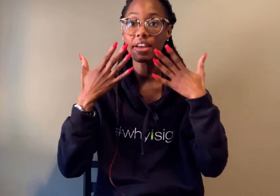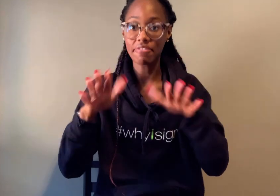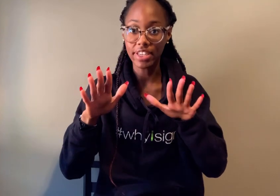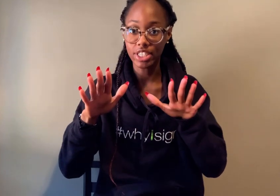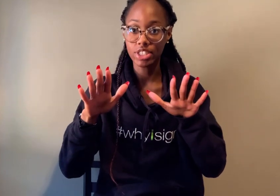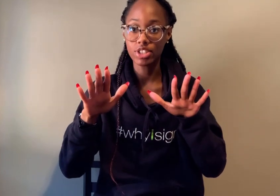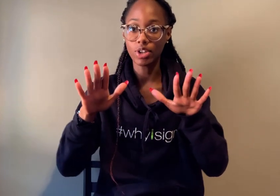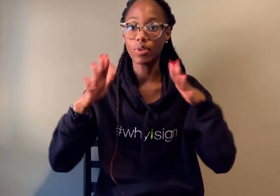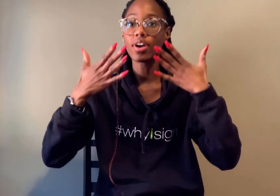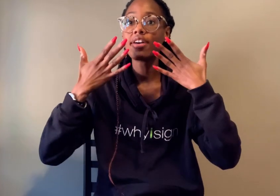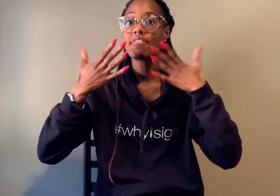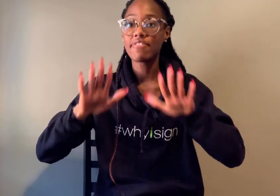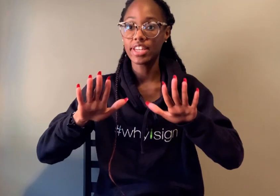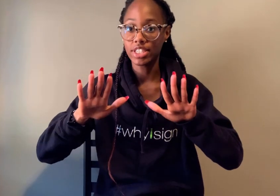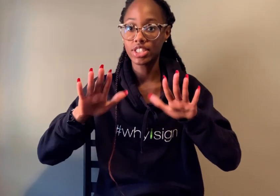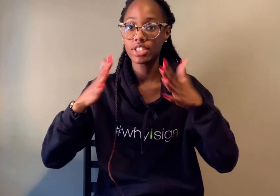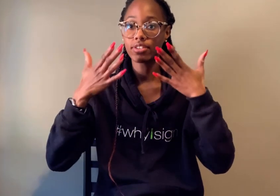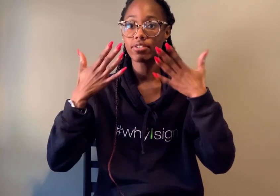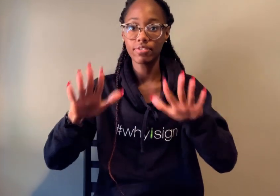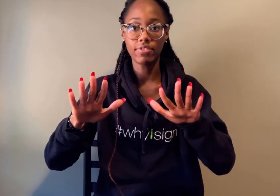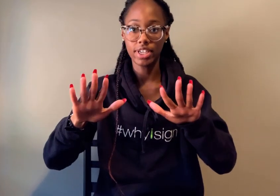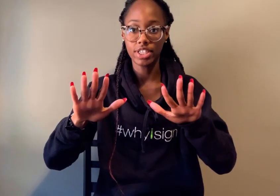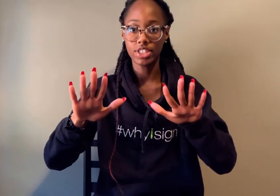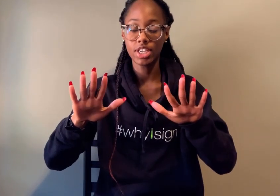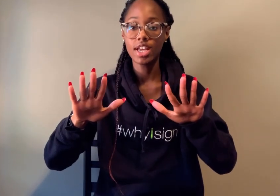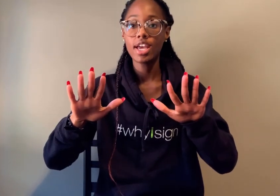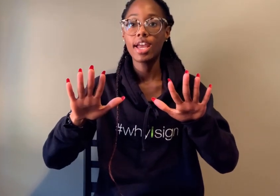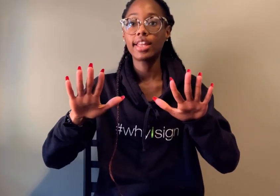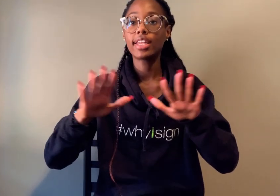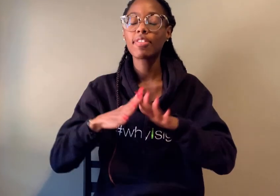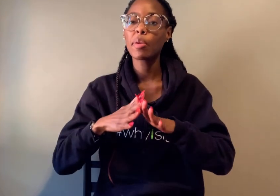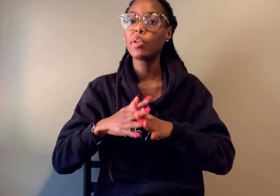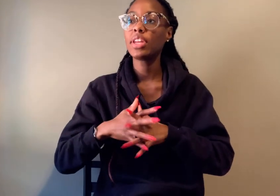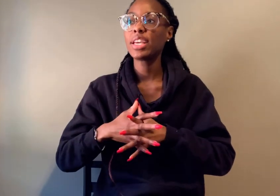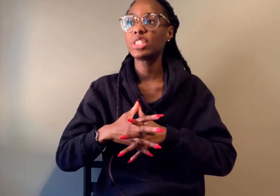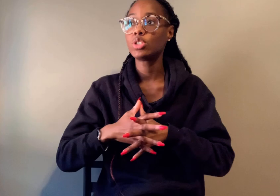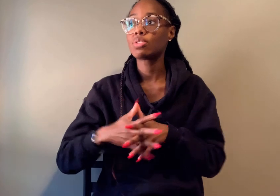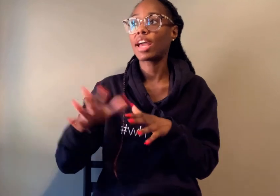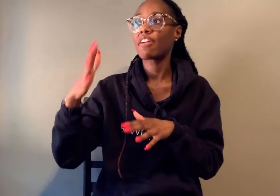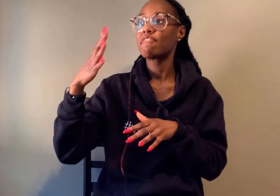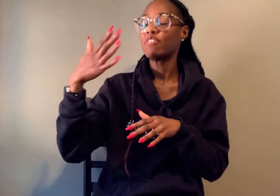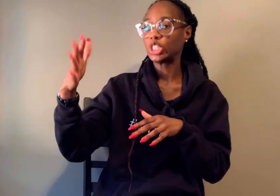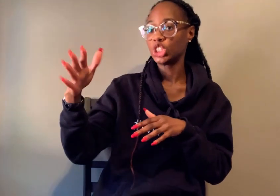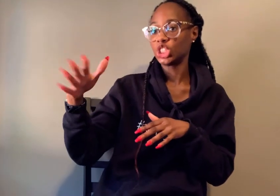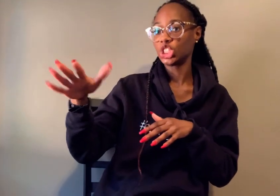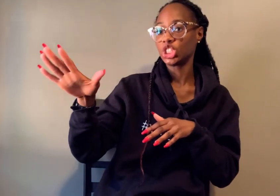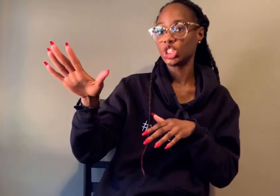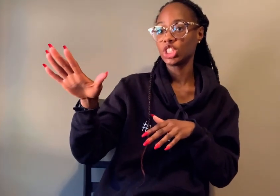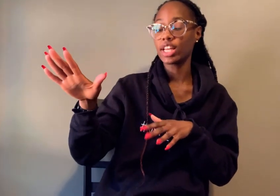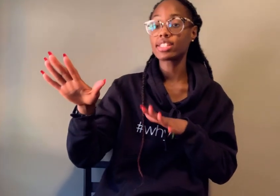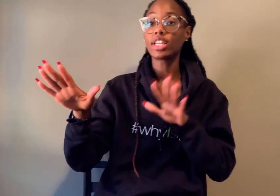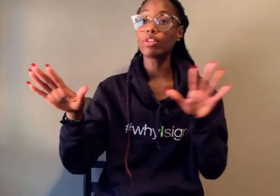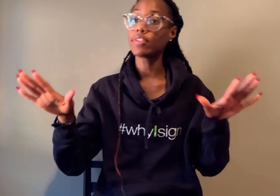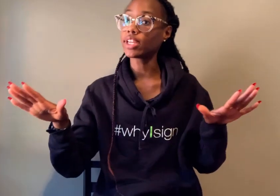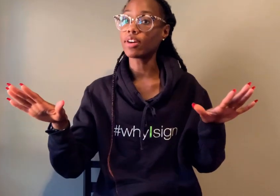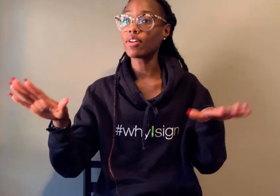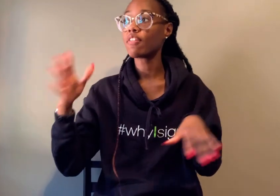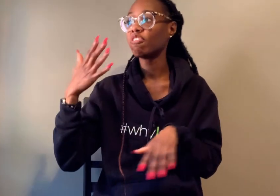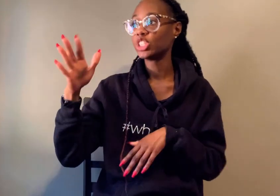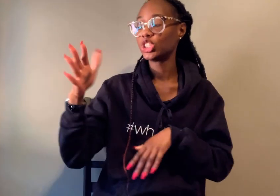finish. So finish. And the deaf community, it's used like shh. That's another video. Shh.